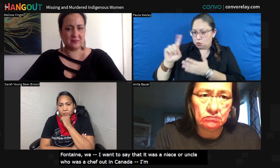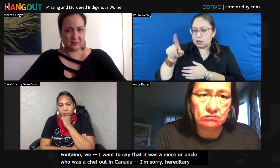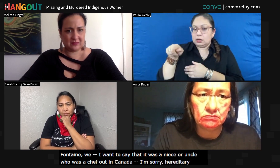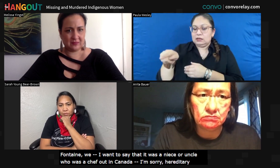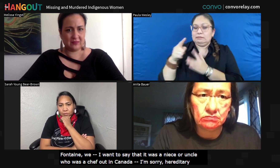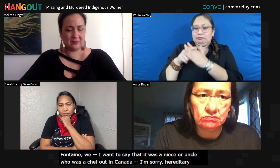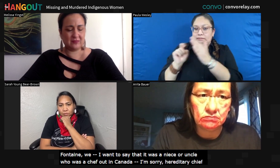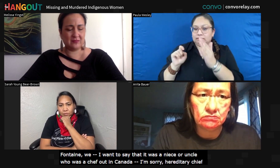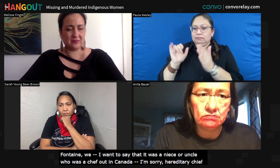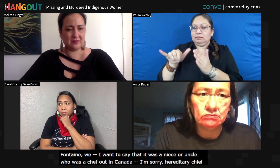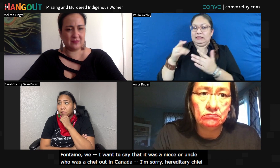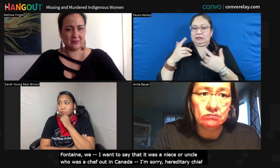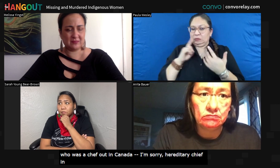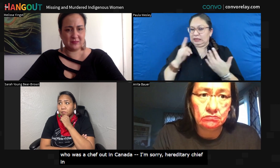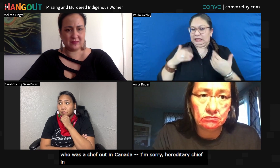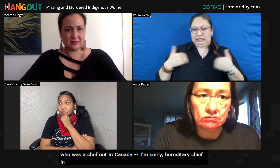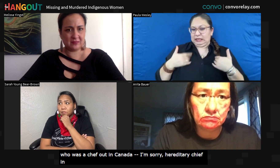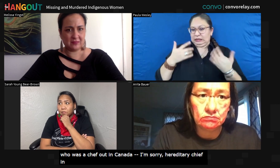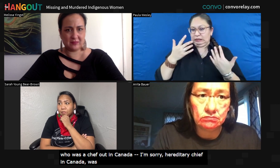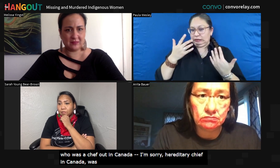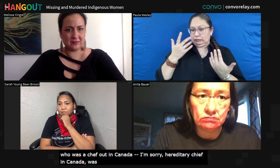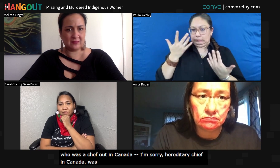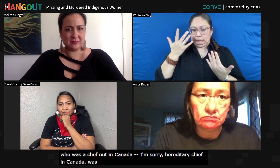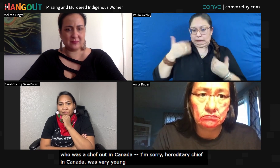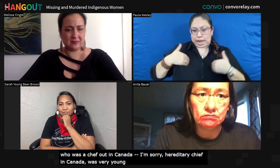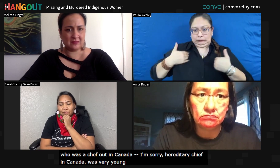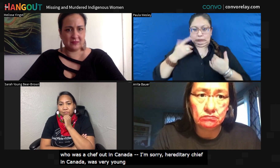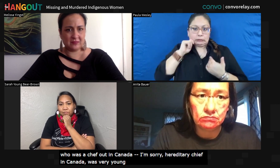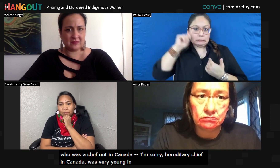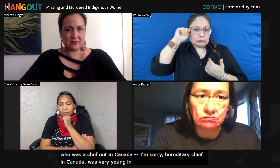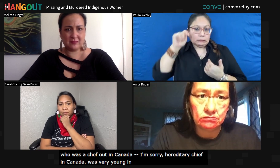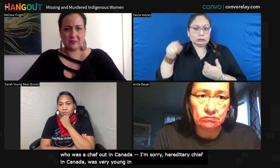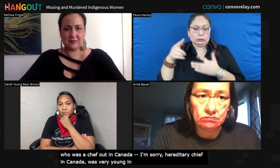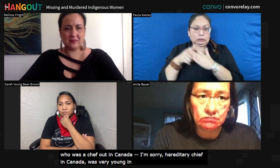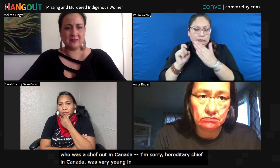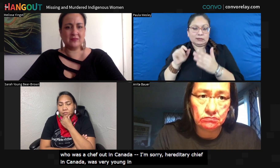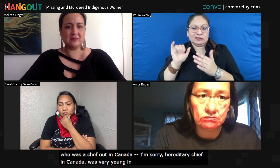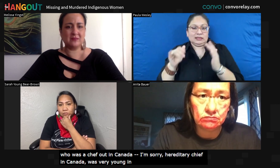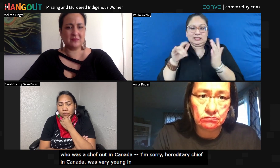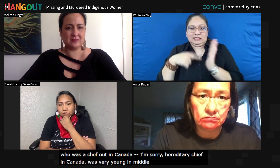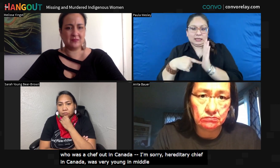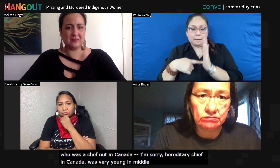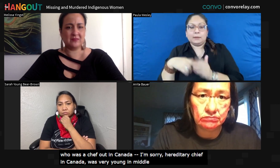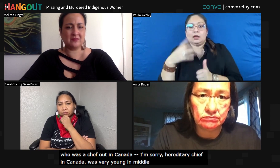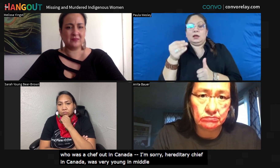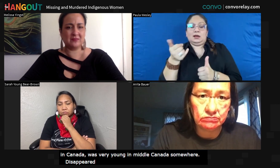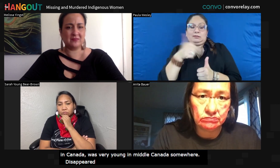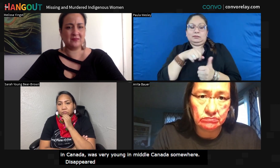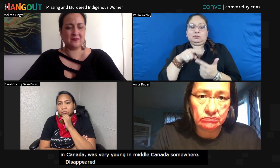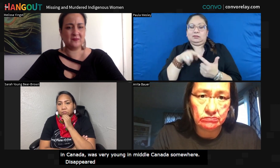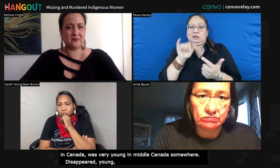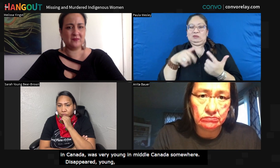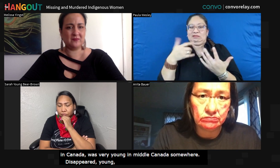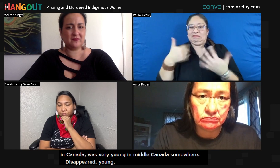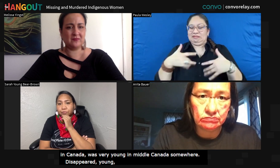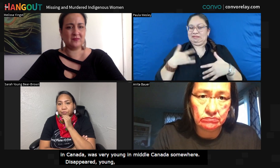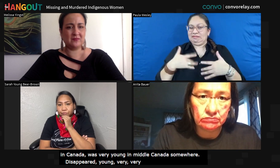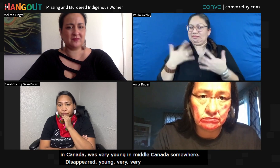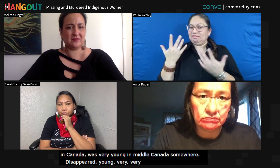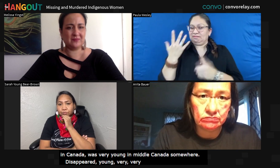middle Canada somewhere, disappeared, and young, very, very young teenager at the time. And that's one example that did not